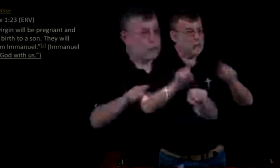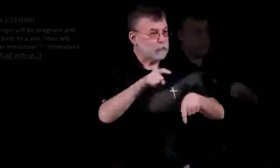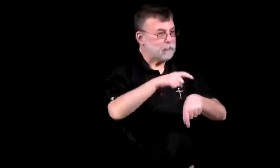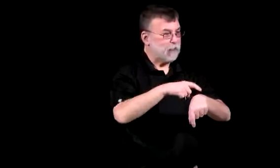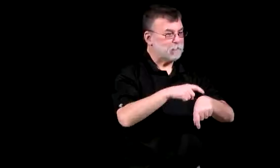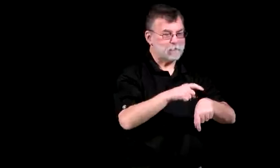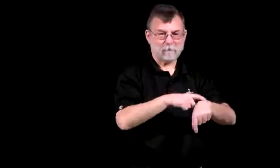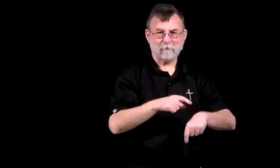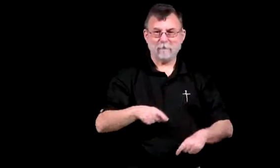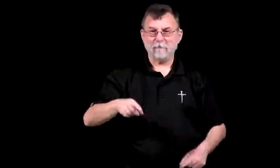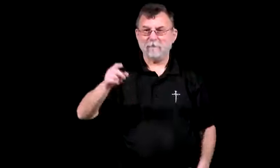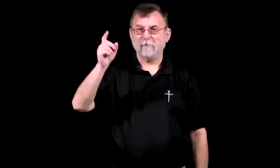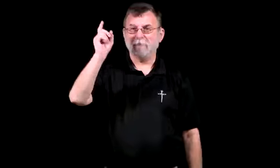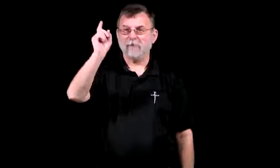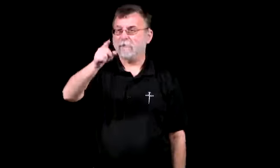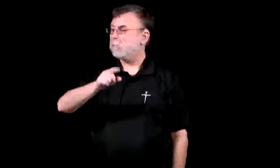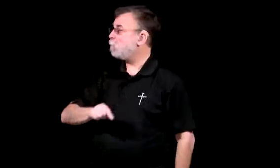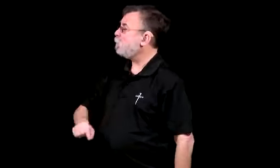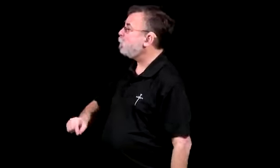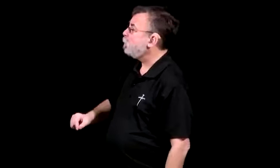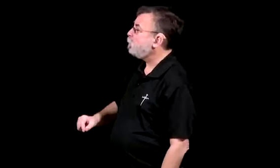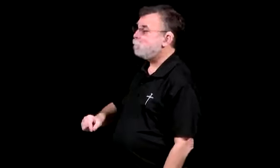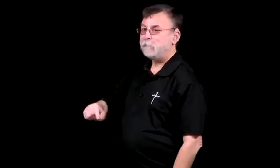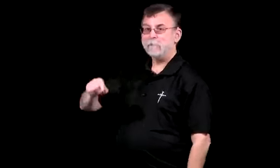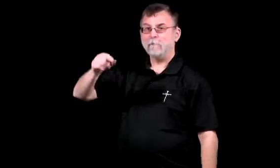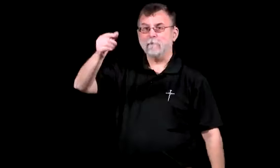All right. So let's go on to our questions.